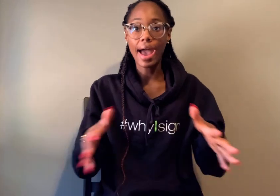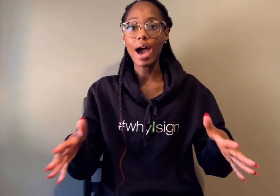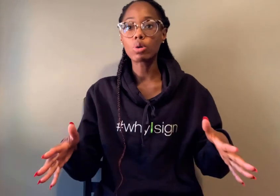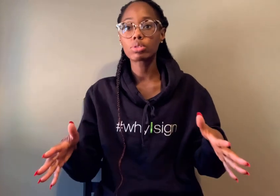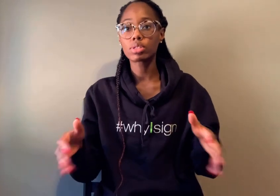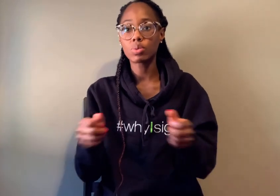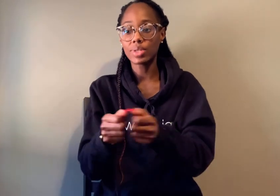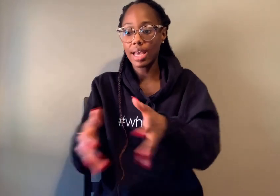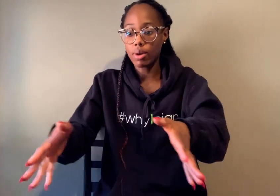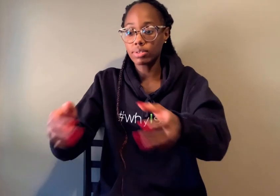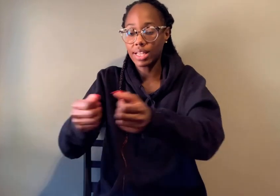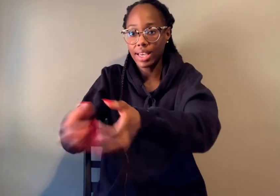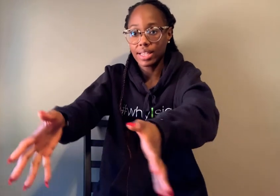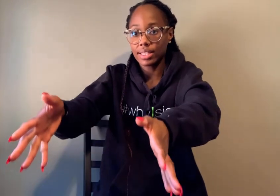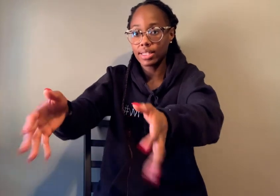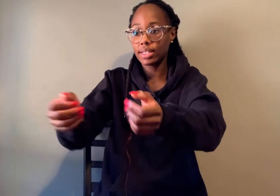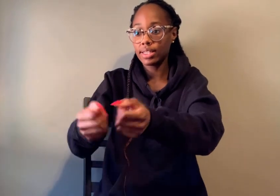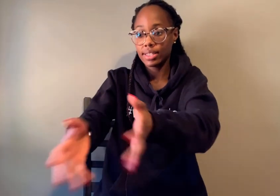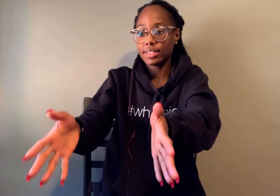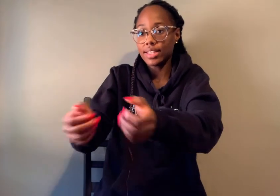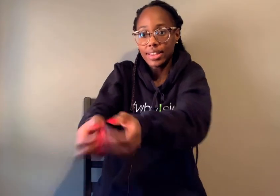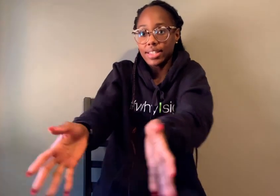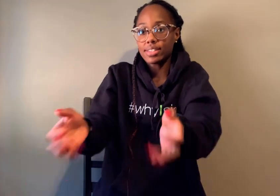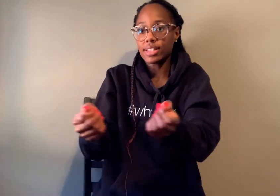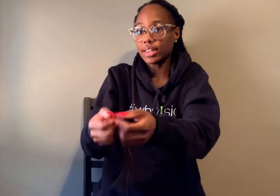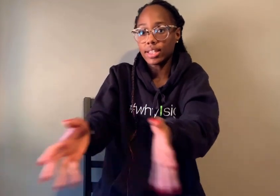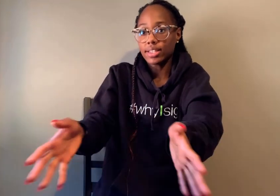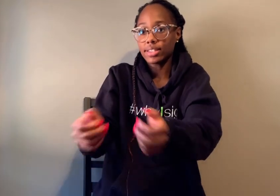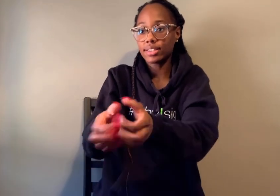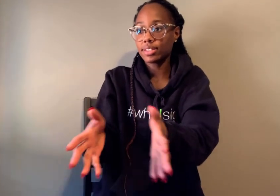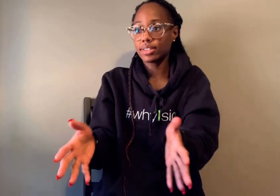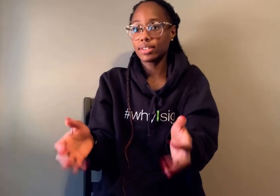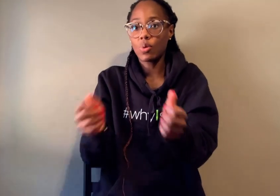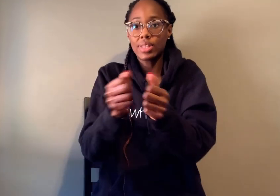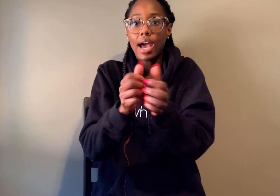without. Without. It's like nothing is nothing. Without.